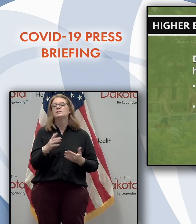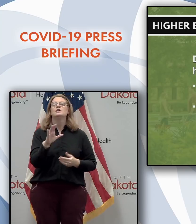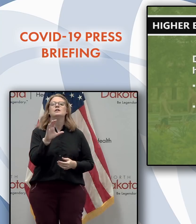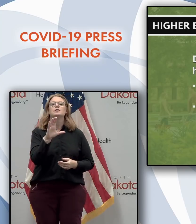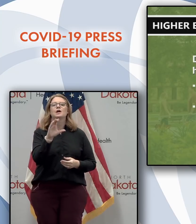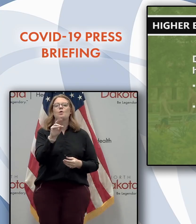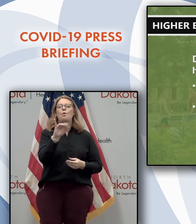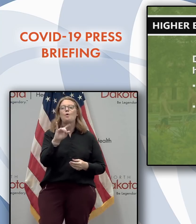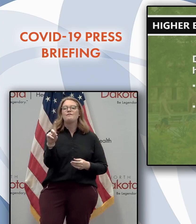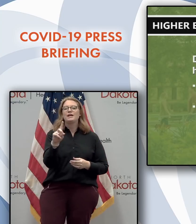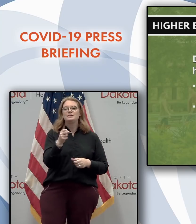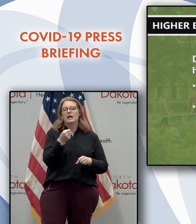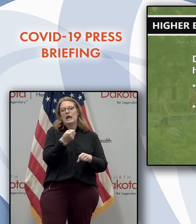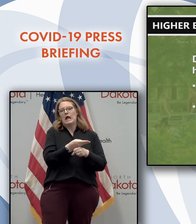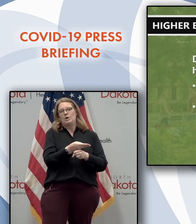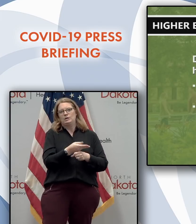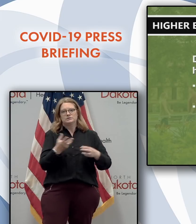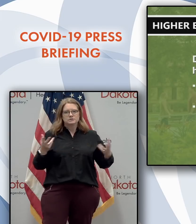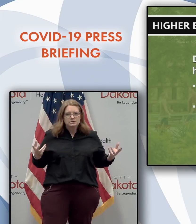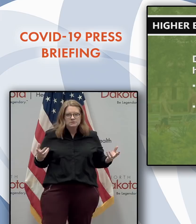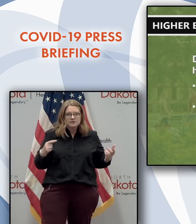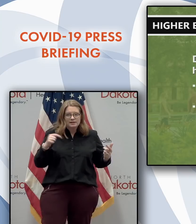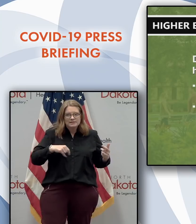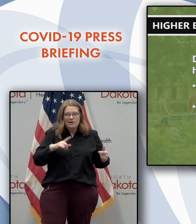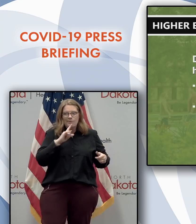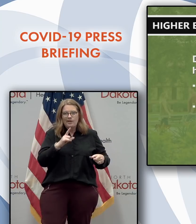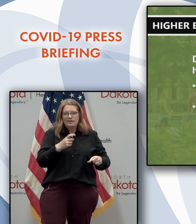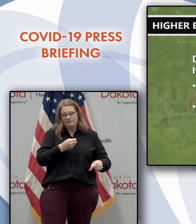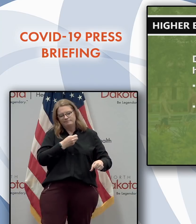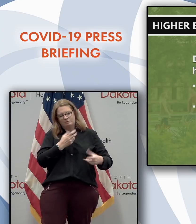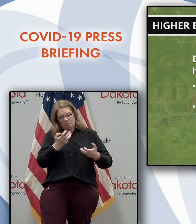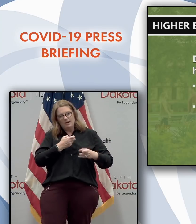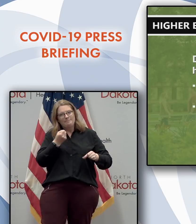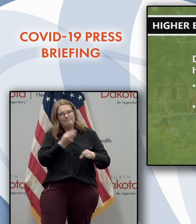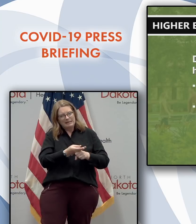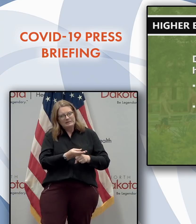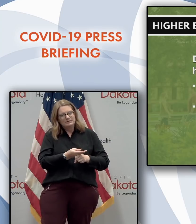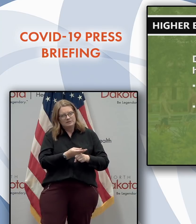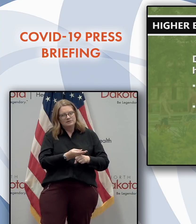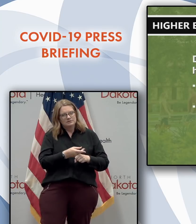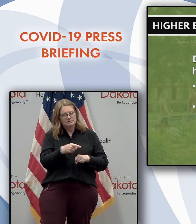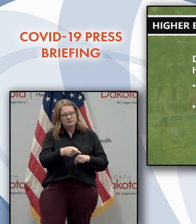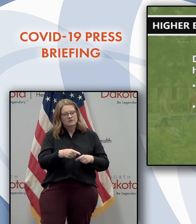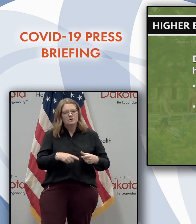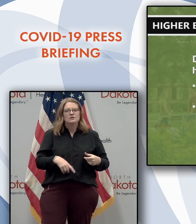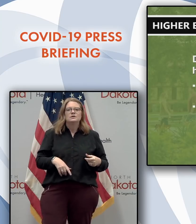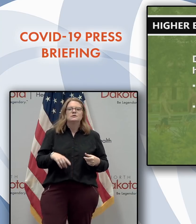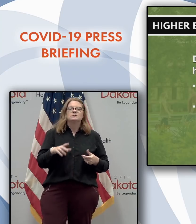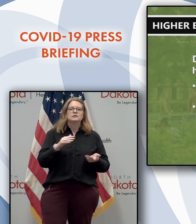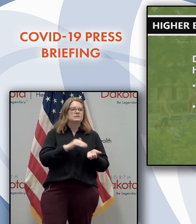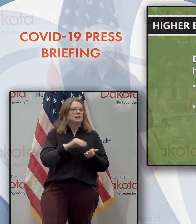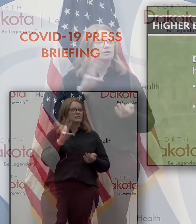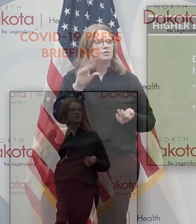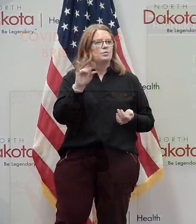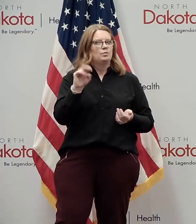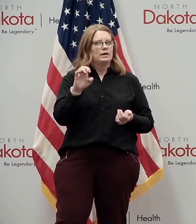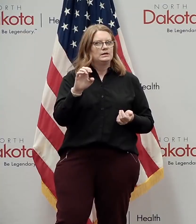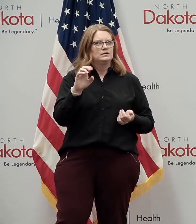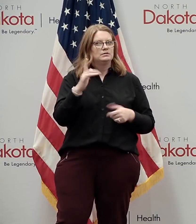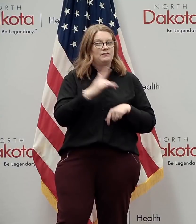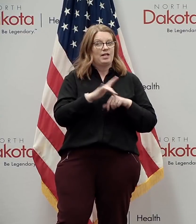conquest, whatever you want to call it, but we are in a real life conquest to beat this thing, okay? So, Dr. Wynne, I just want to make sure, are you out there?